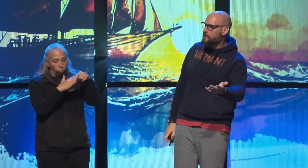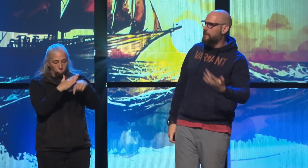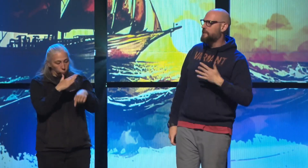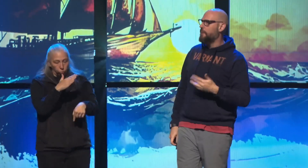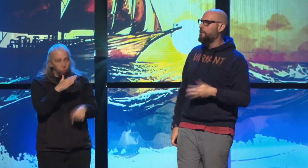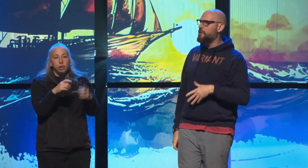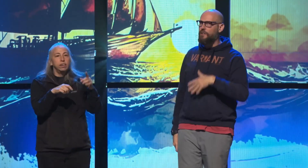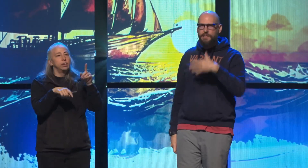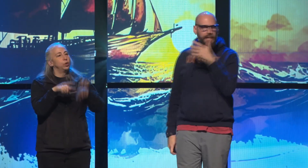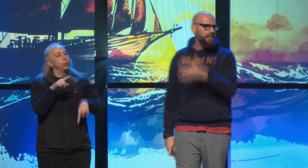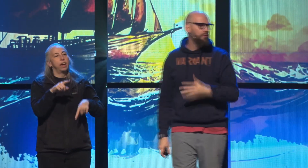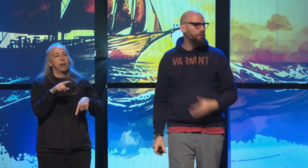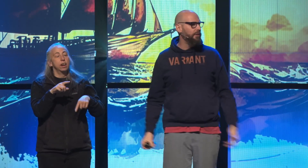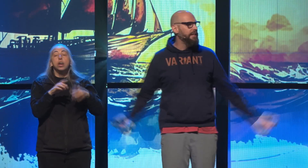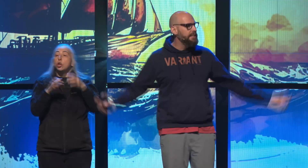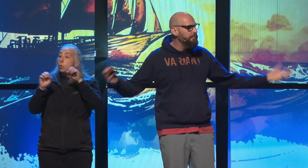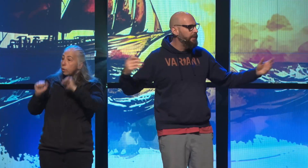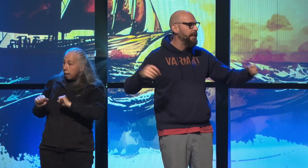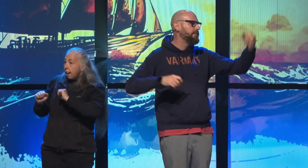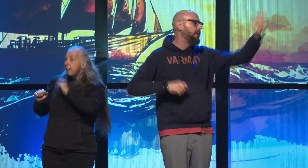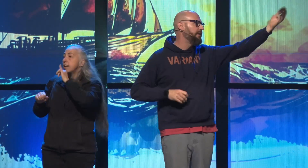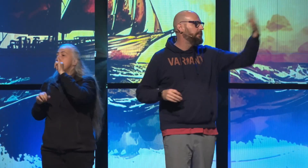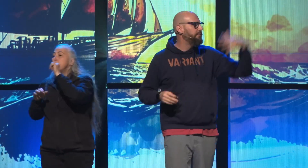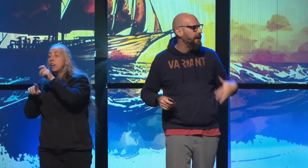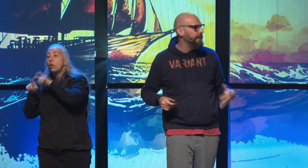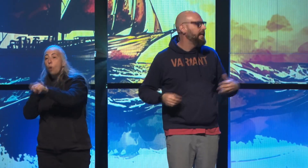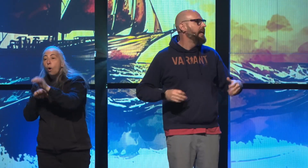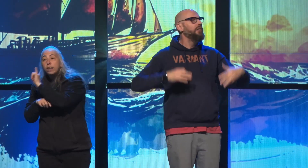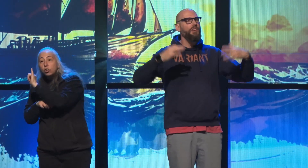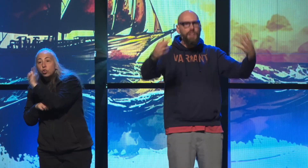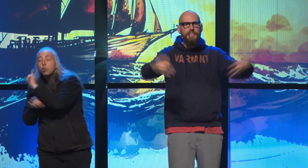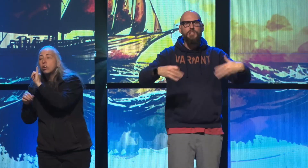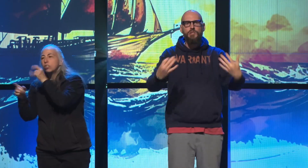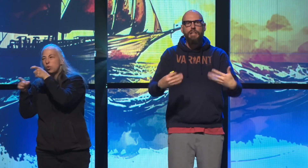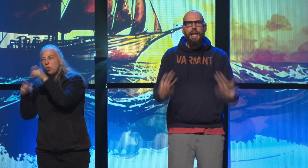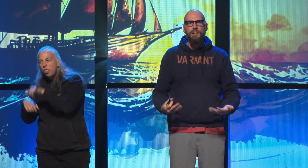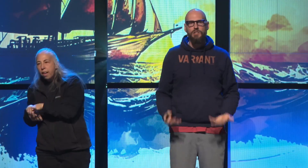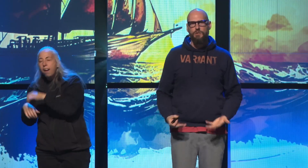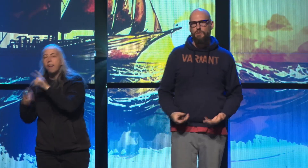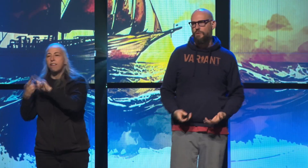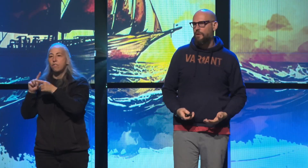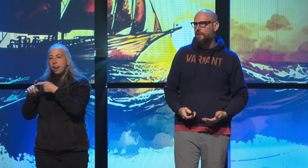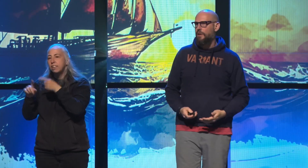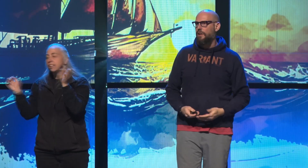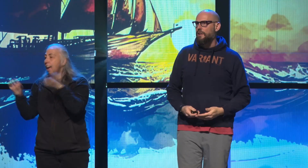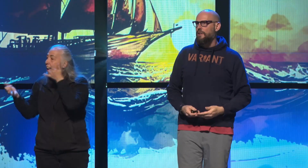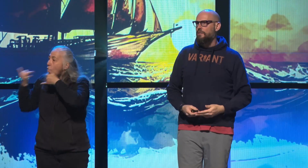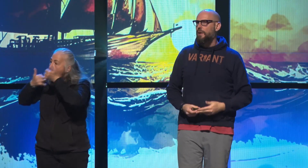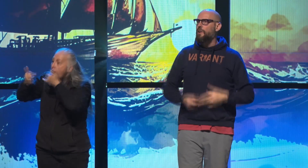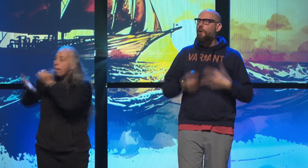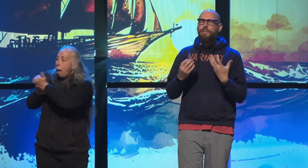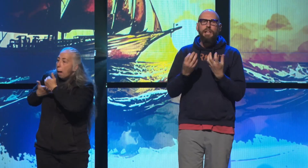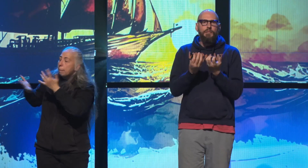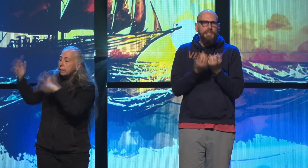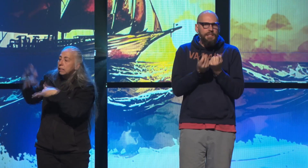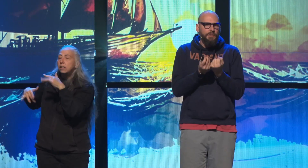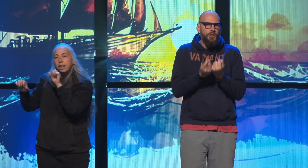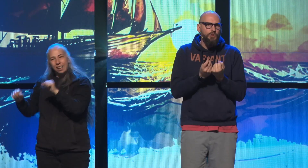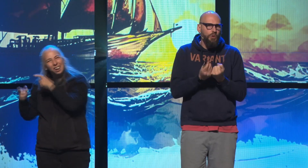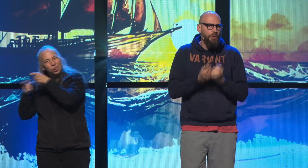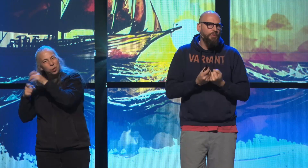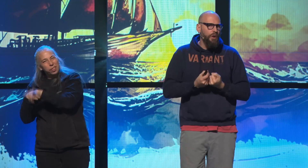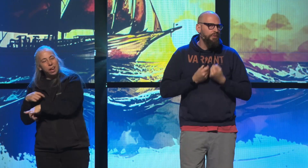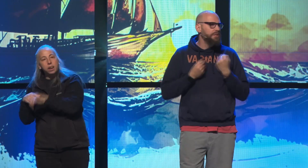calling the insurance company. You can take control of getting some fans, calling some friends. There are things that you can do, right? We always have a